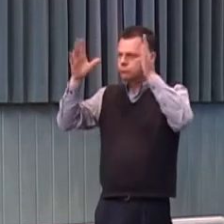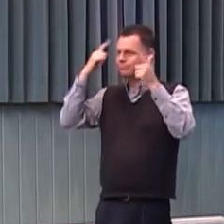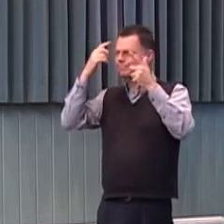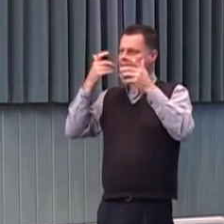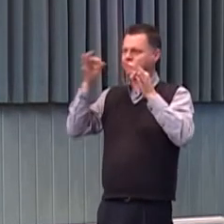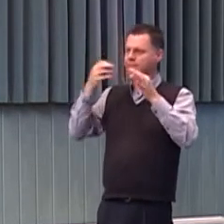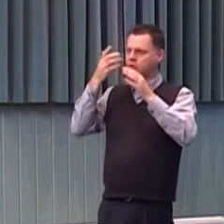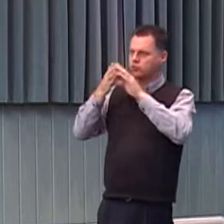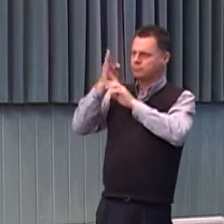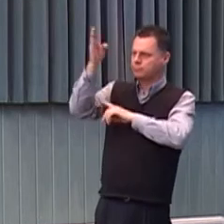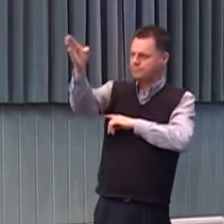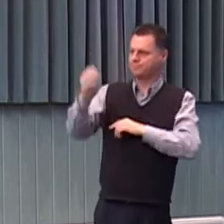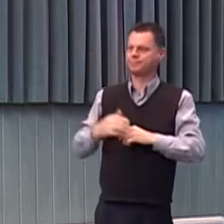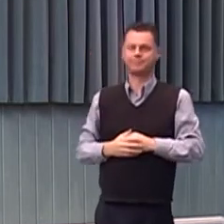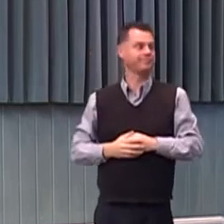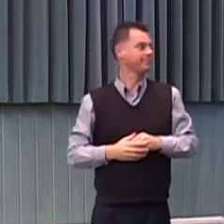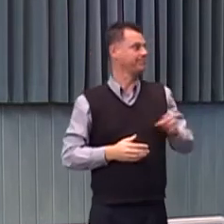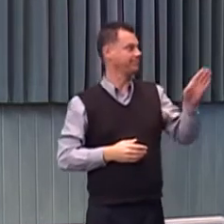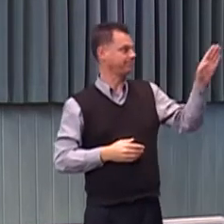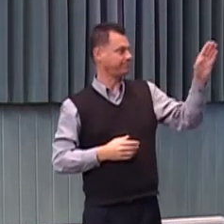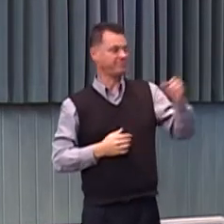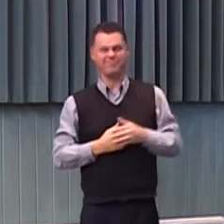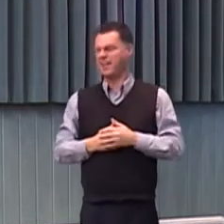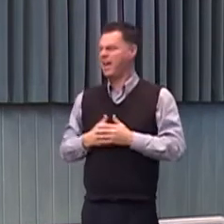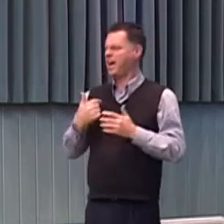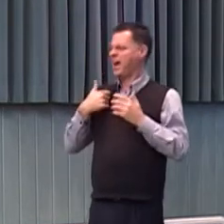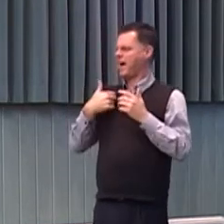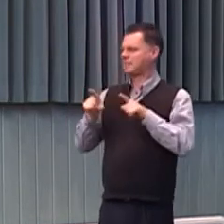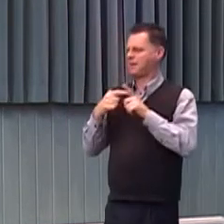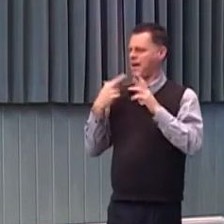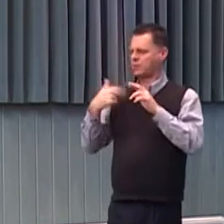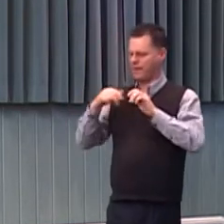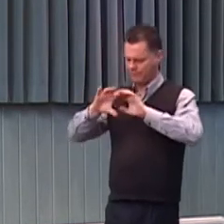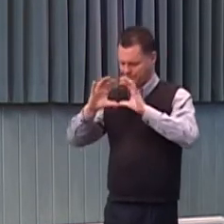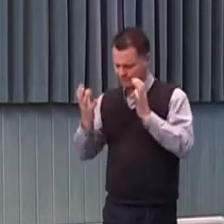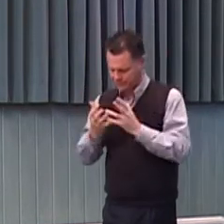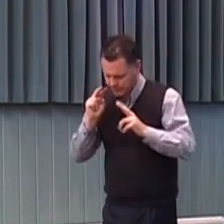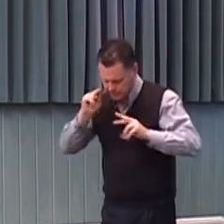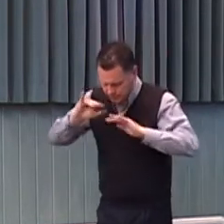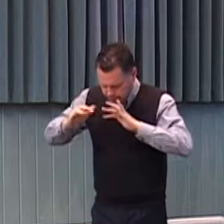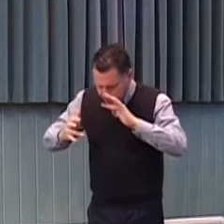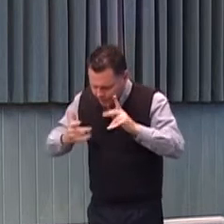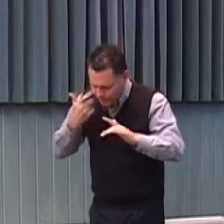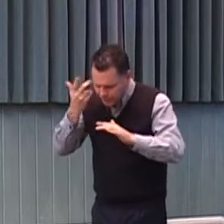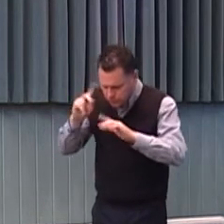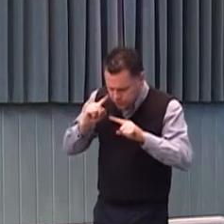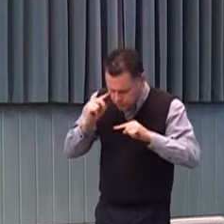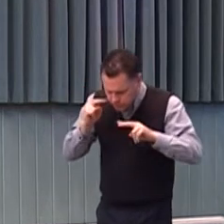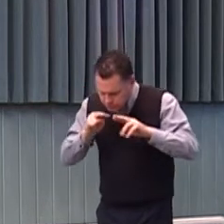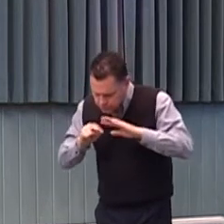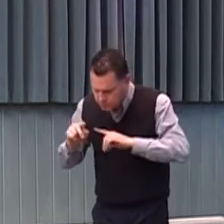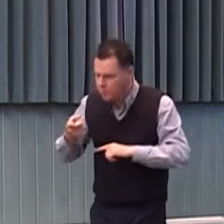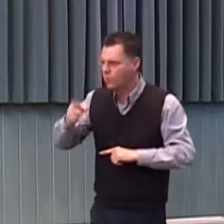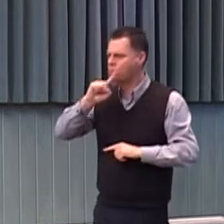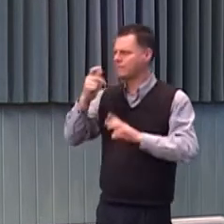So about the next 150 years, I wish I had a crystal ball so that I could tell you what's going to happen. But all I do know